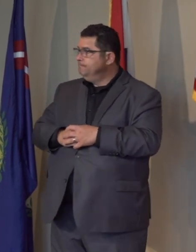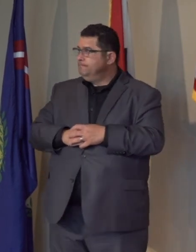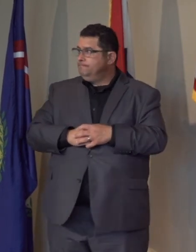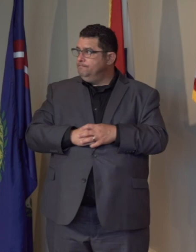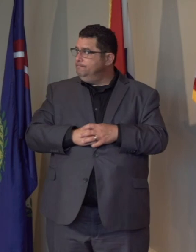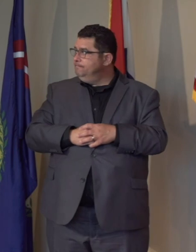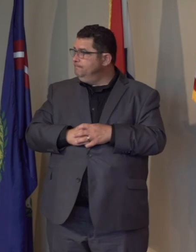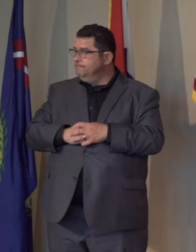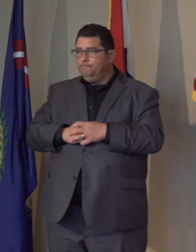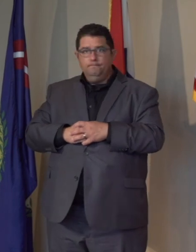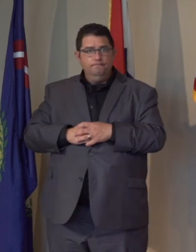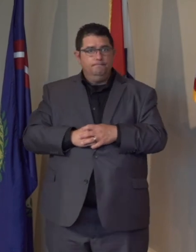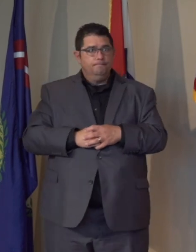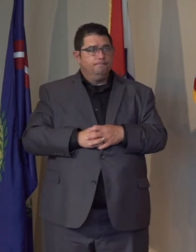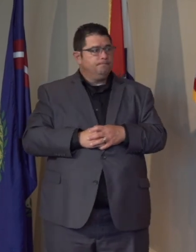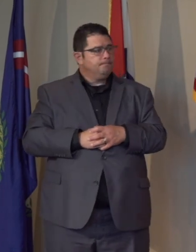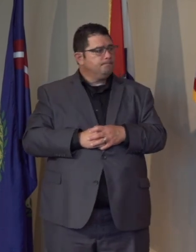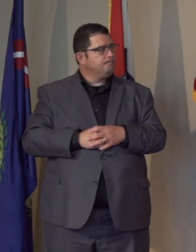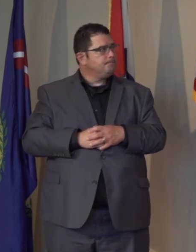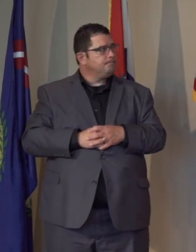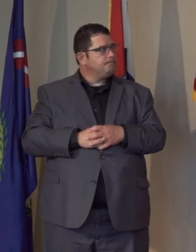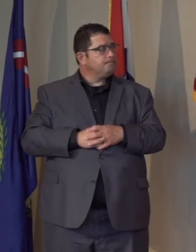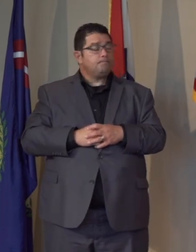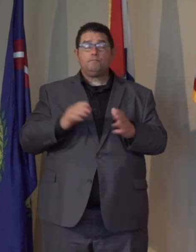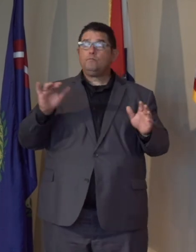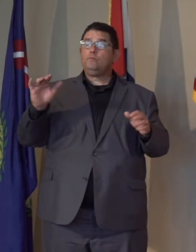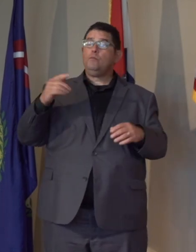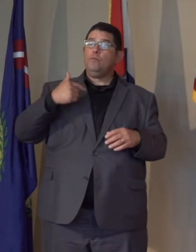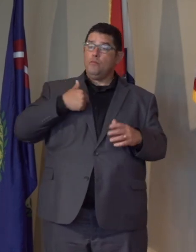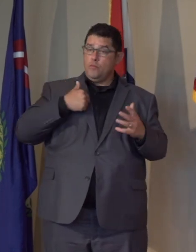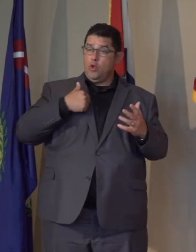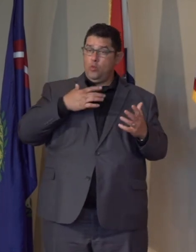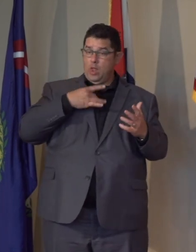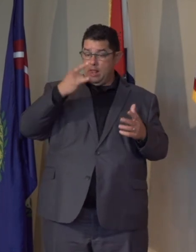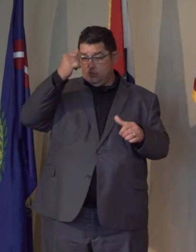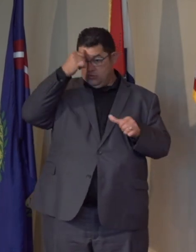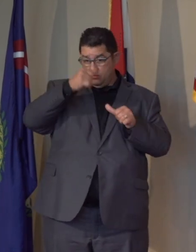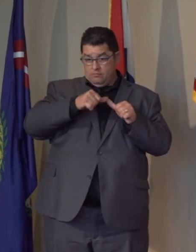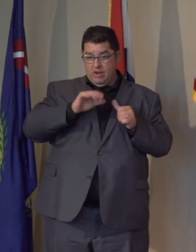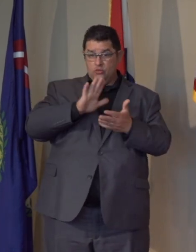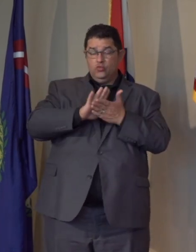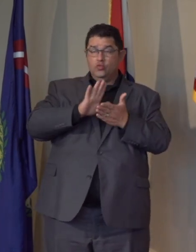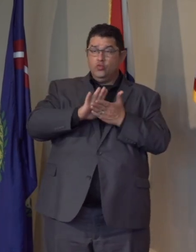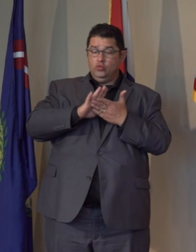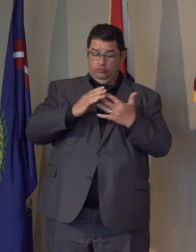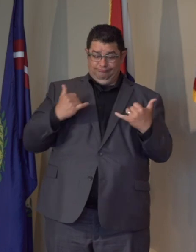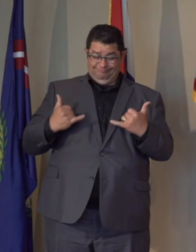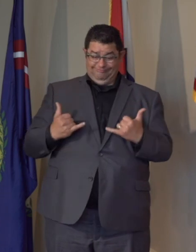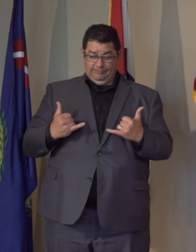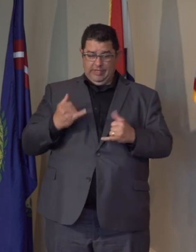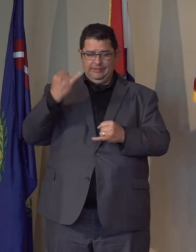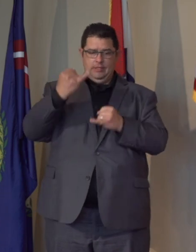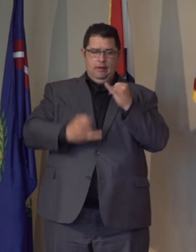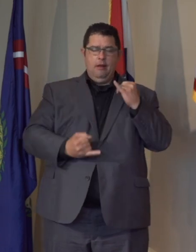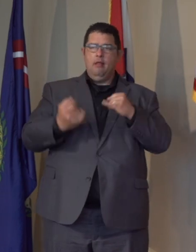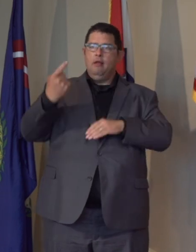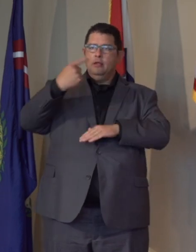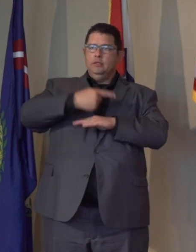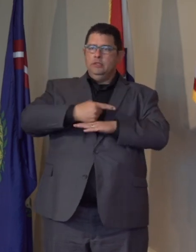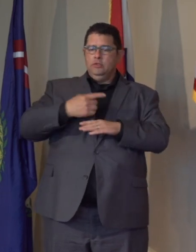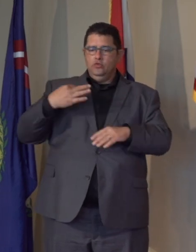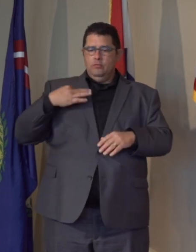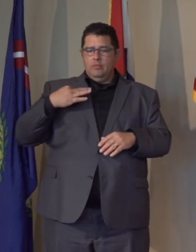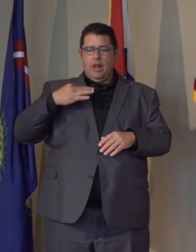Any other questions? I would like to remind our schools that today is the last day to apply